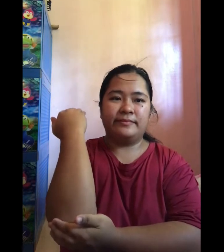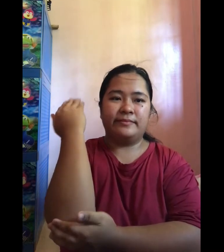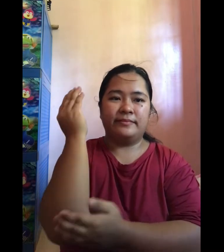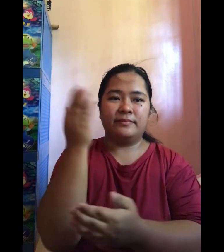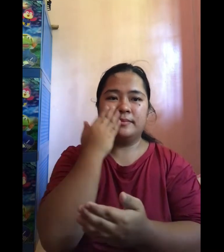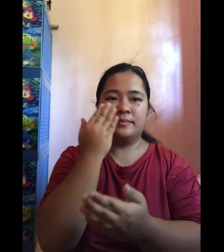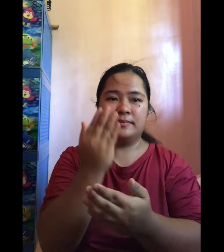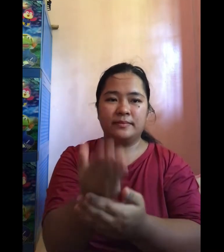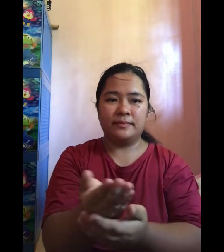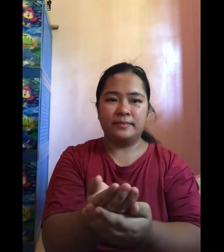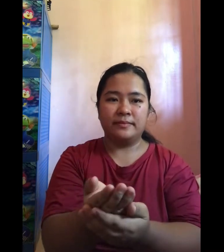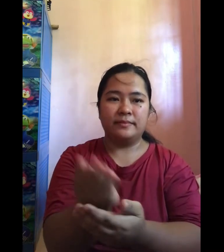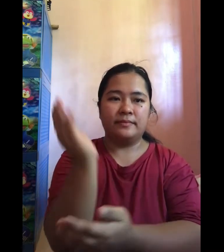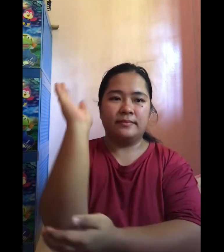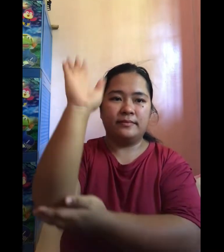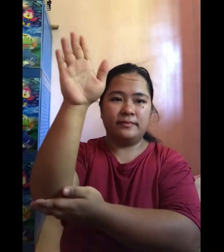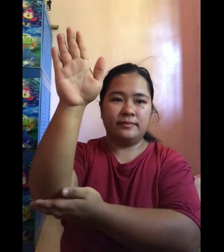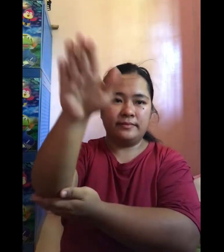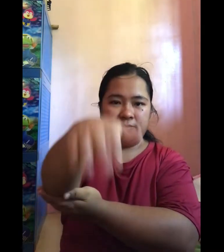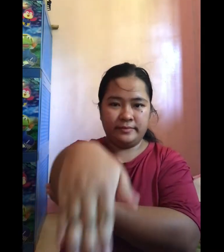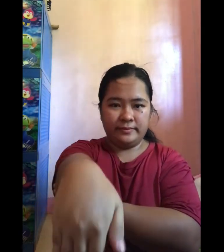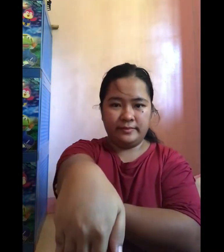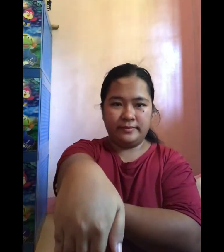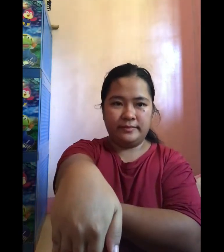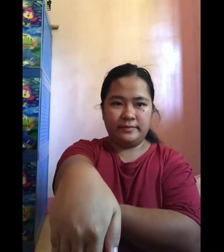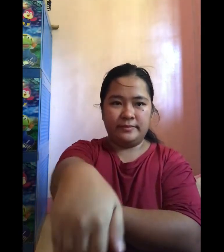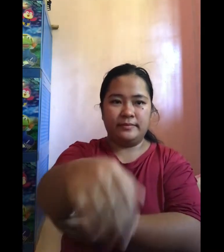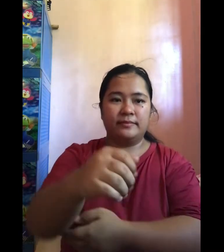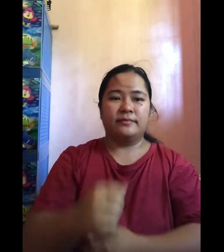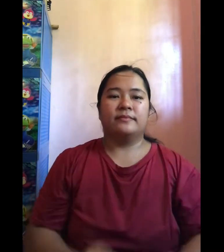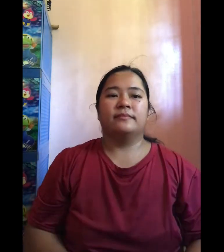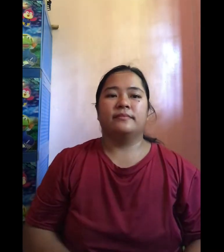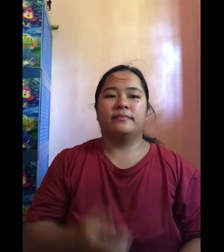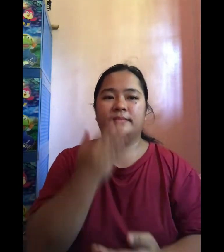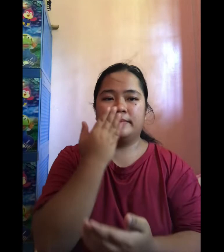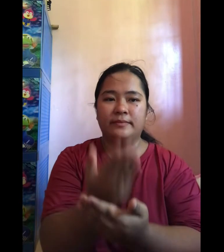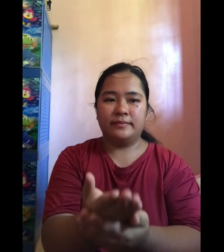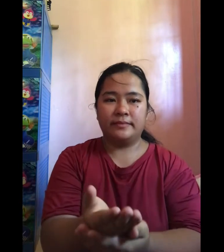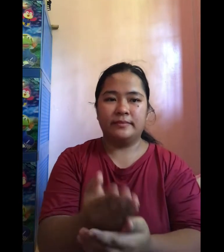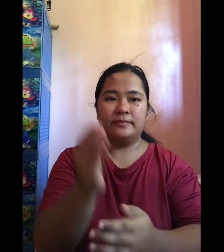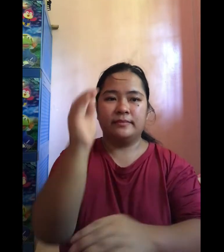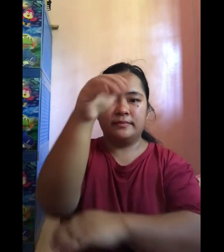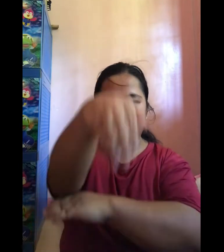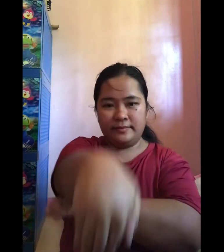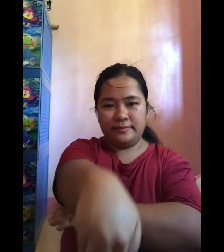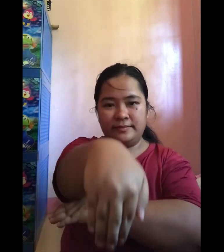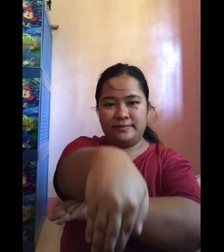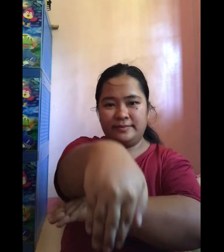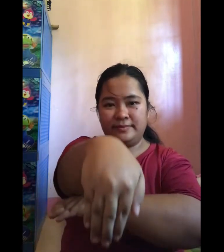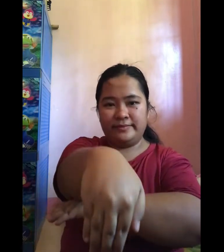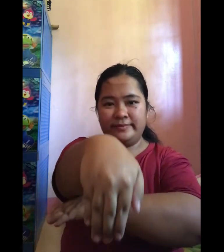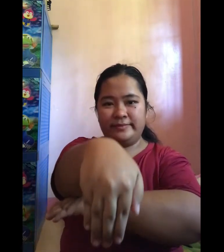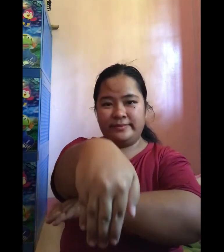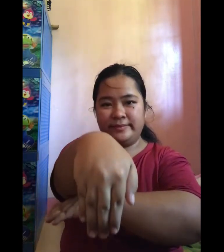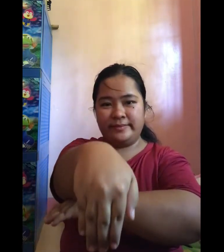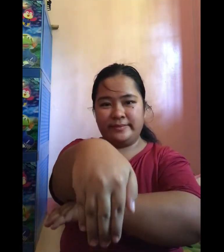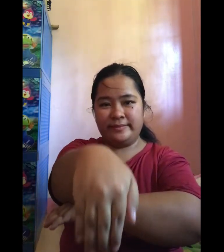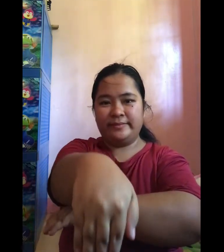We have good afternoon. And we have good evening or good night.